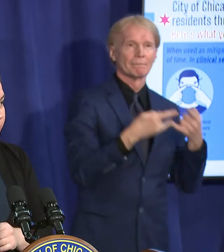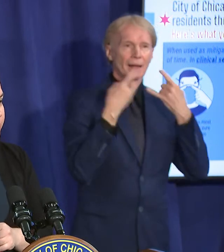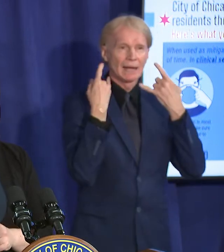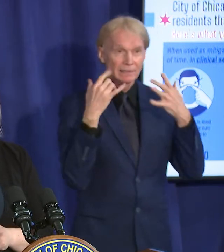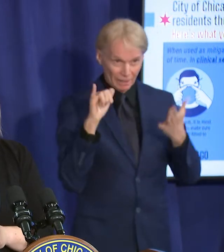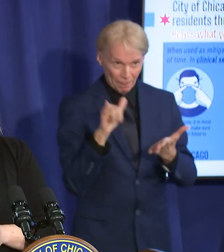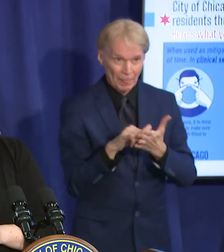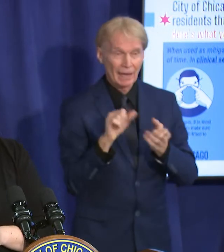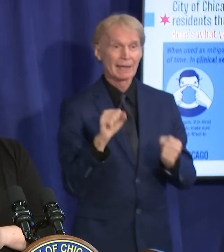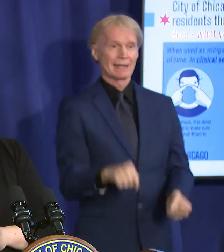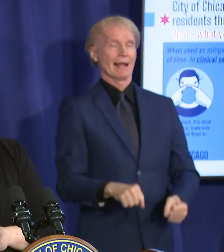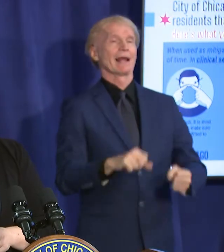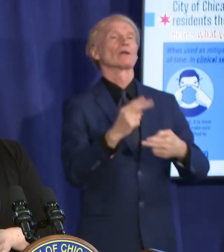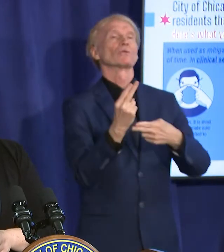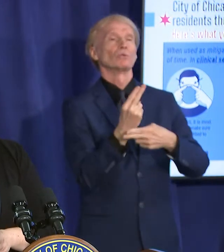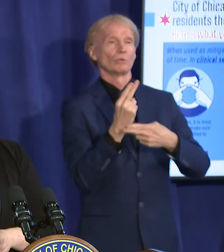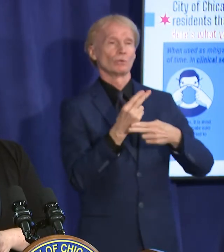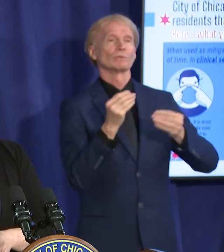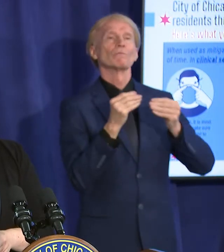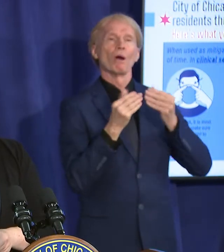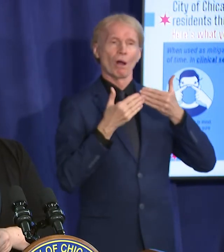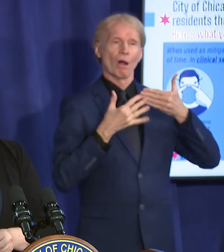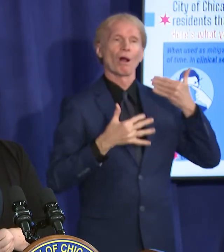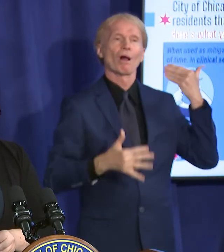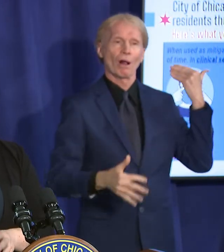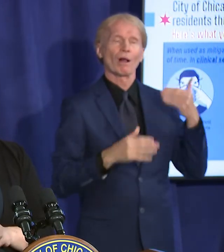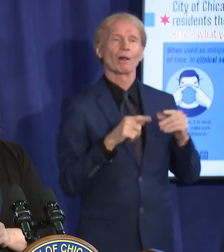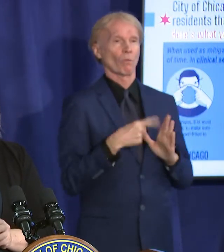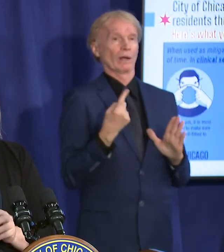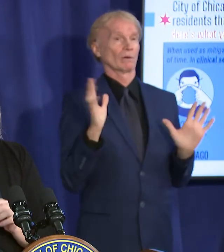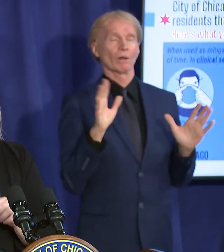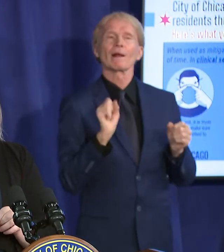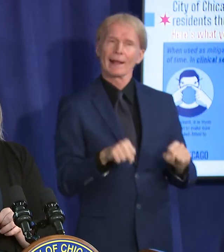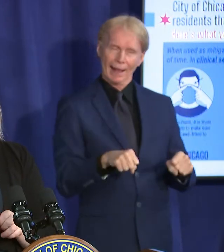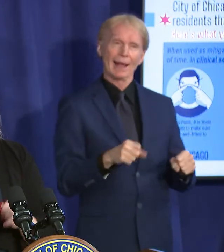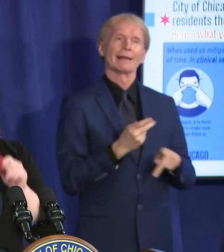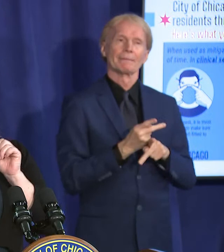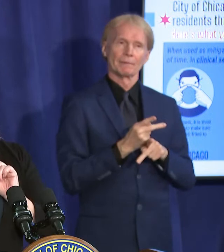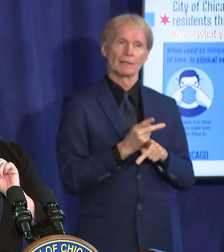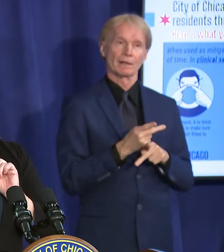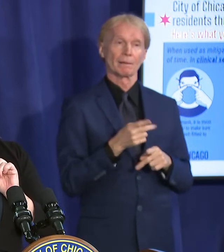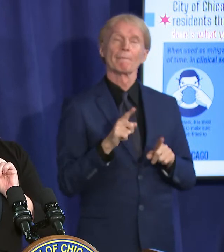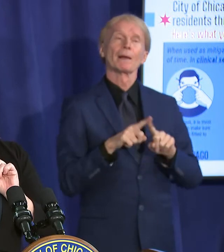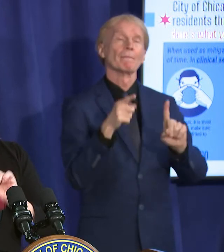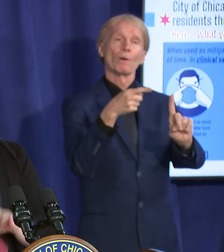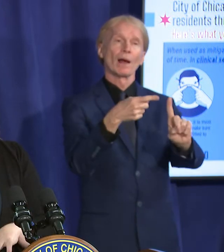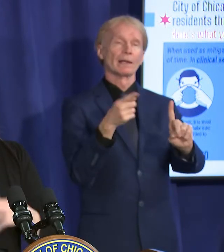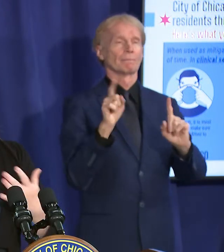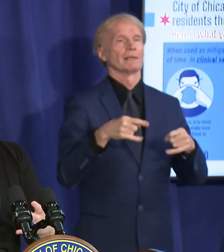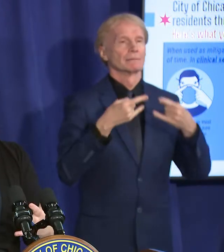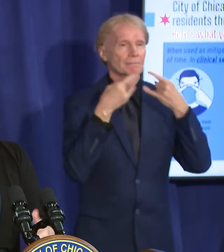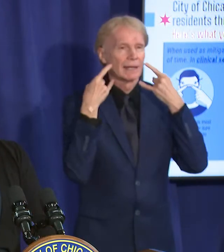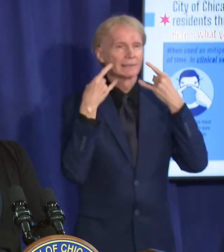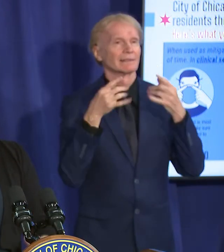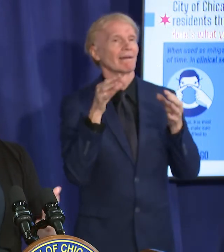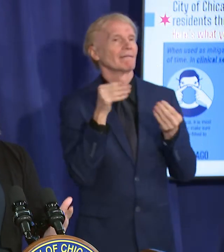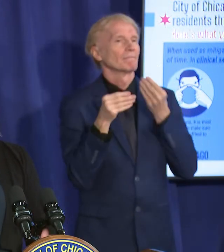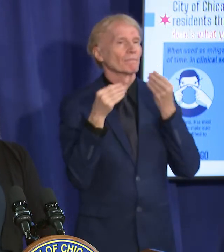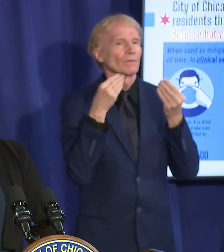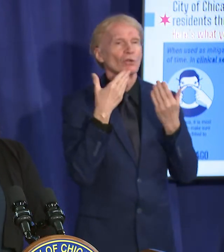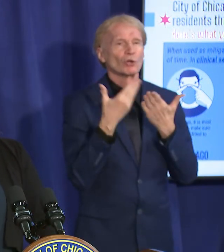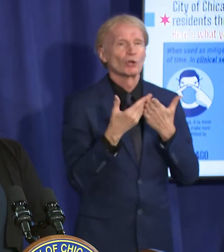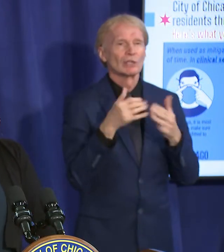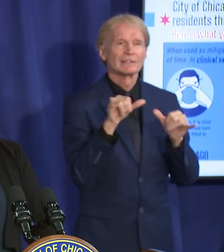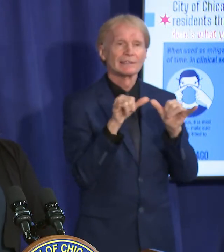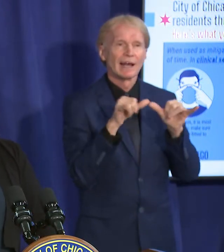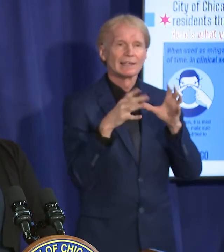masks are reusable. I've been answering questions about Facebook all week. But the most important thing is that you've got a mask on, that it fits well. We've been encouraging people